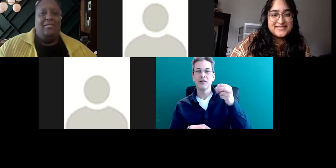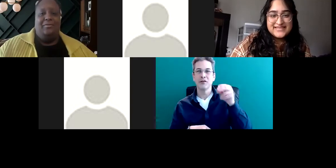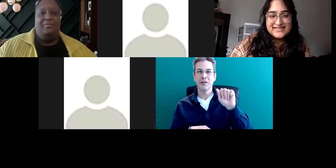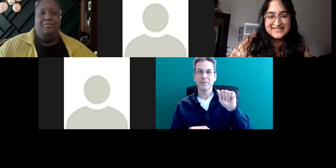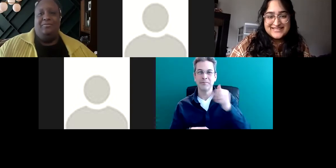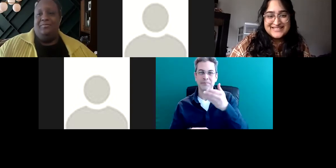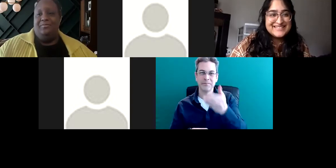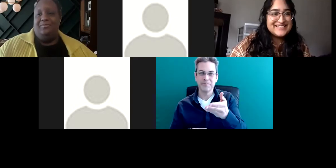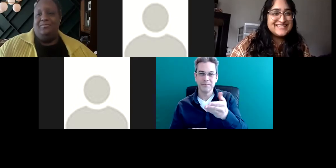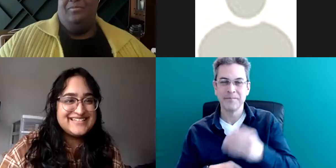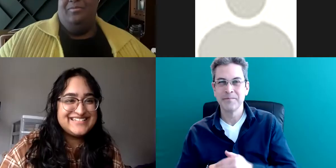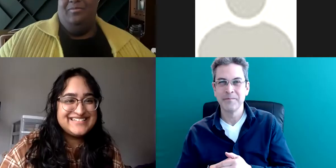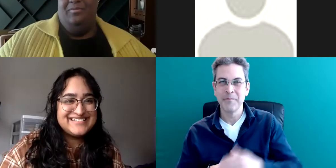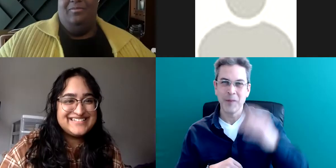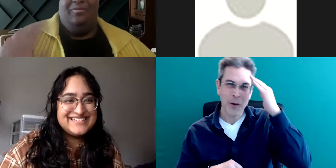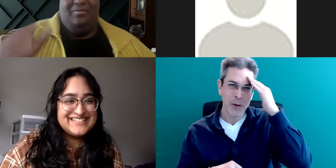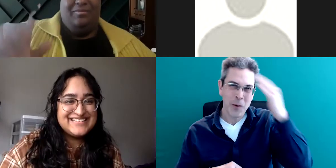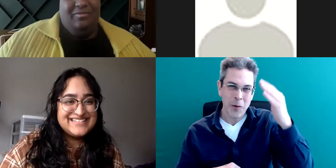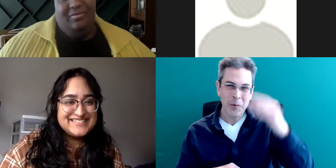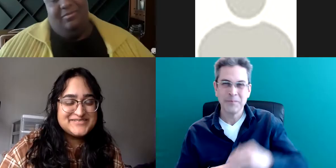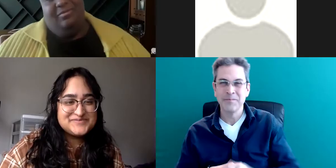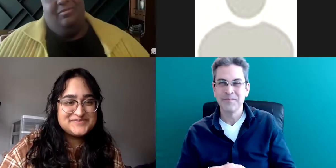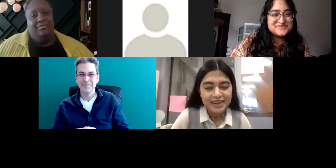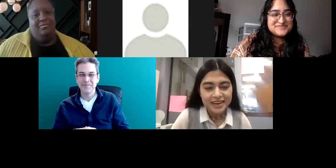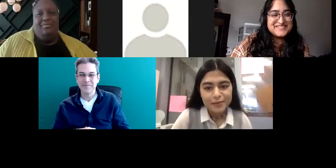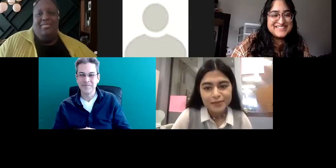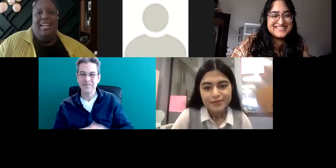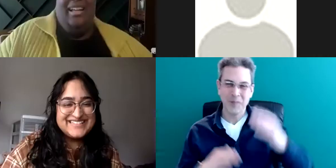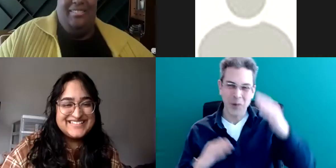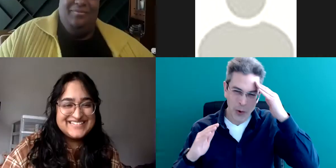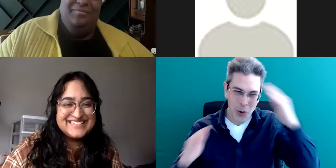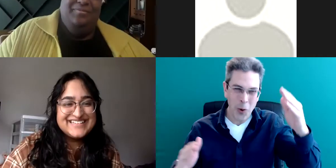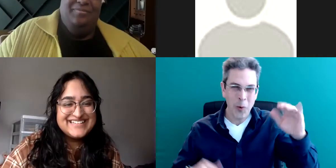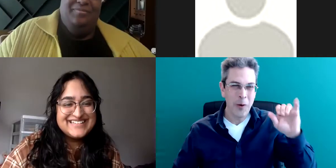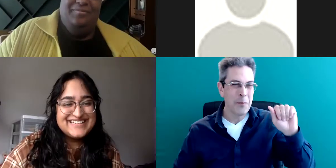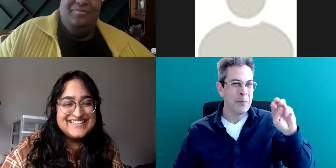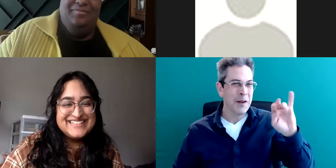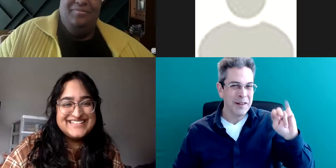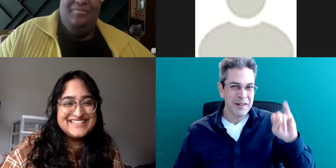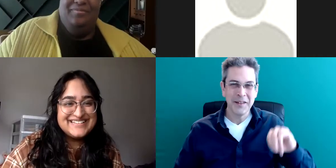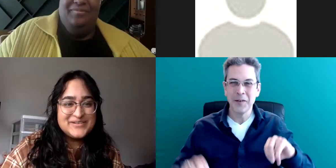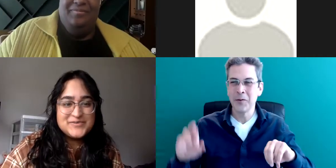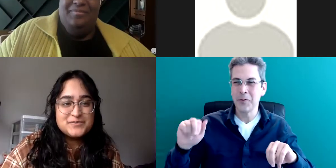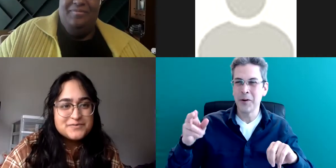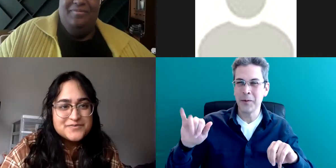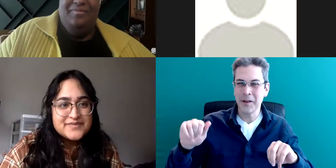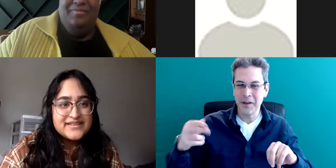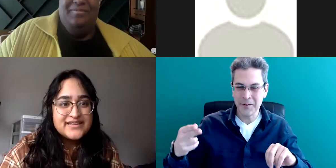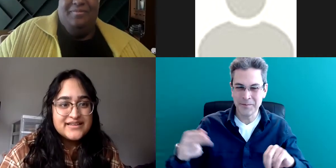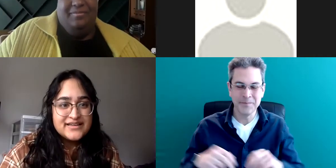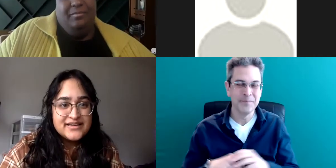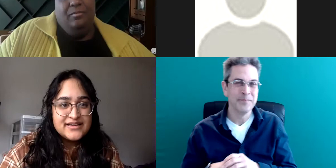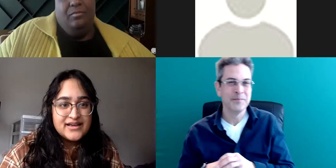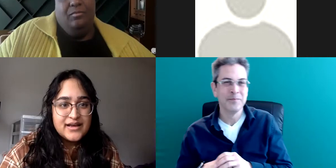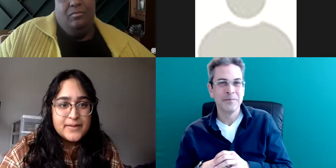Hello. Hi, Imani and Rabia, how are you? Hi. My question is